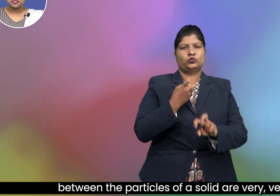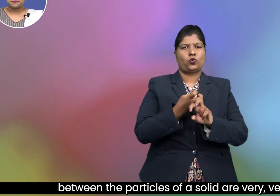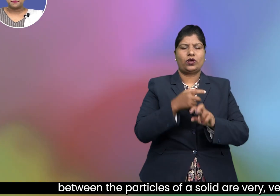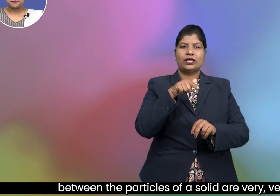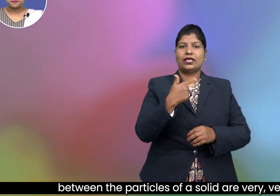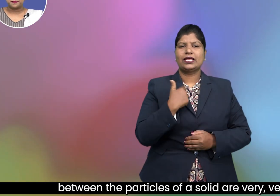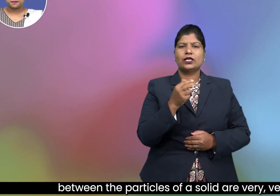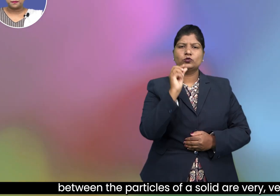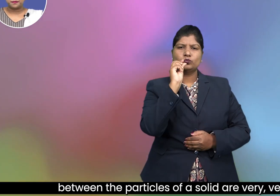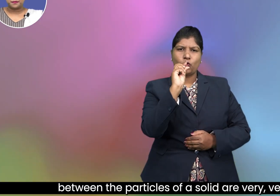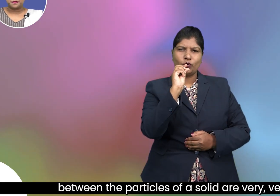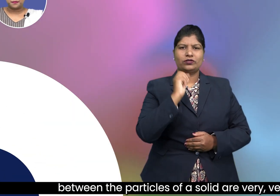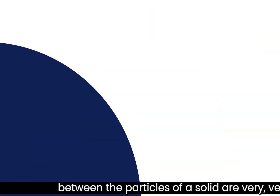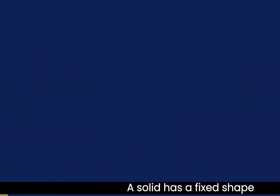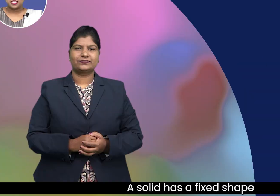small.